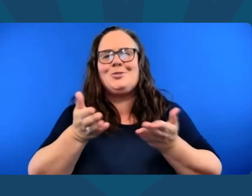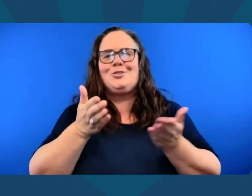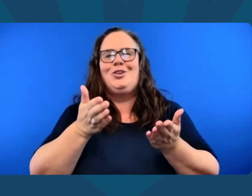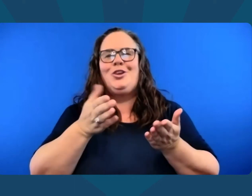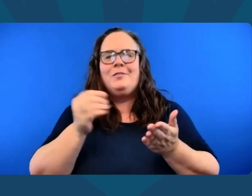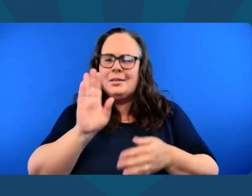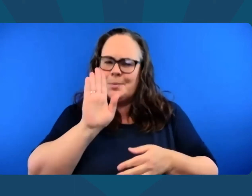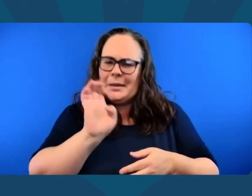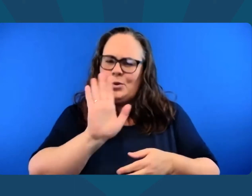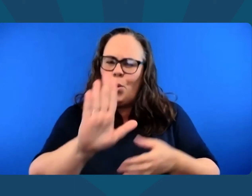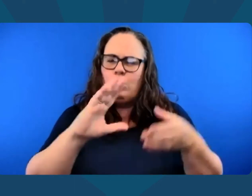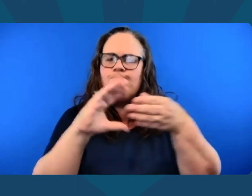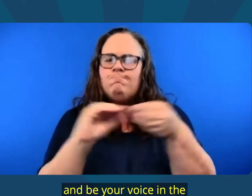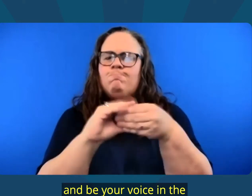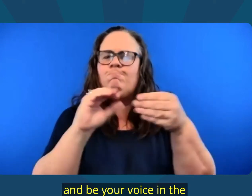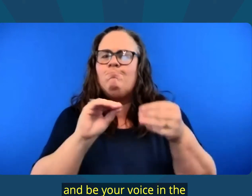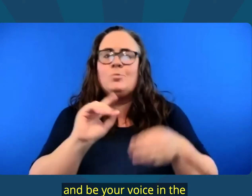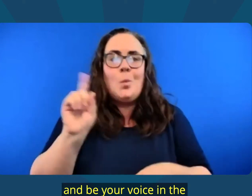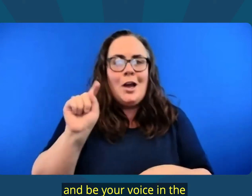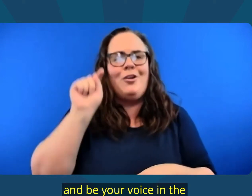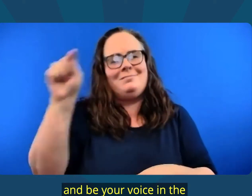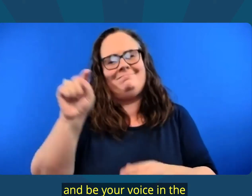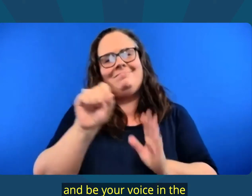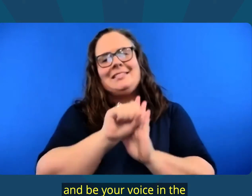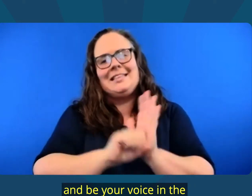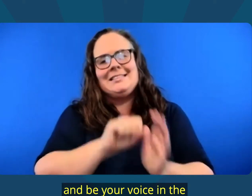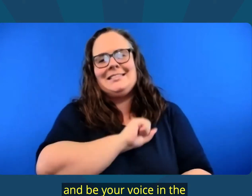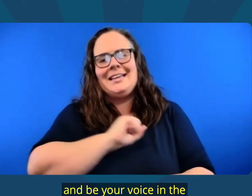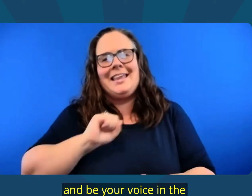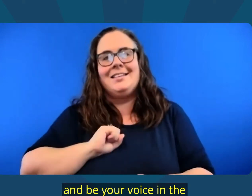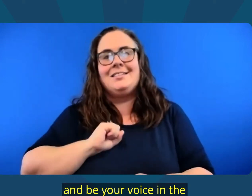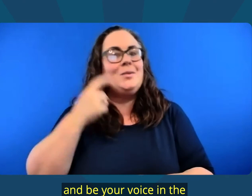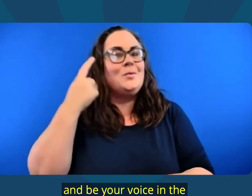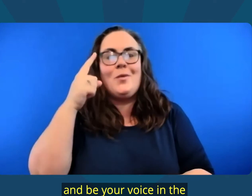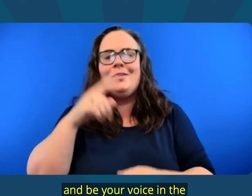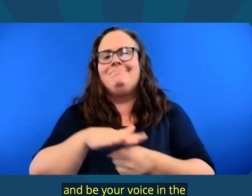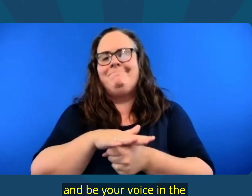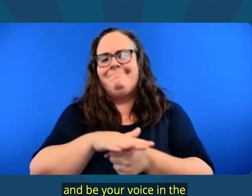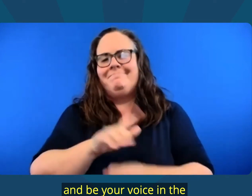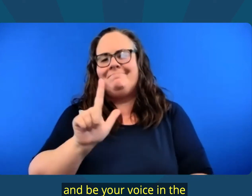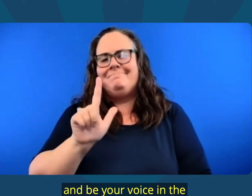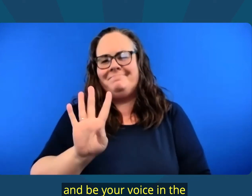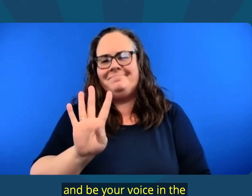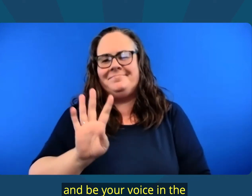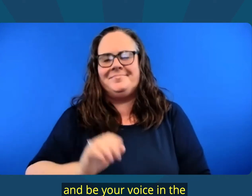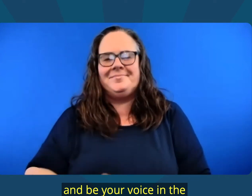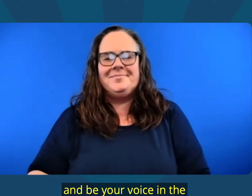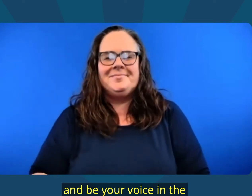It would be my honor to serve and be your voice in the State Senate for LD24.